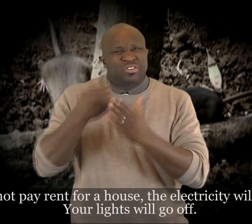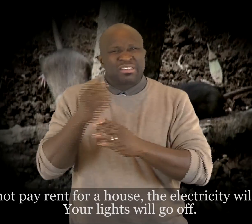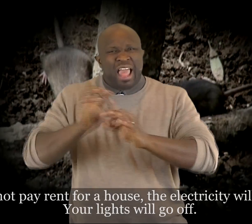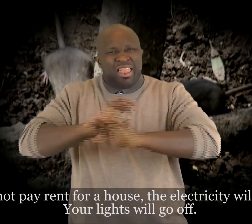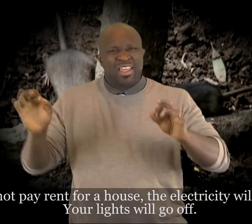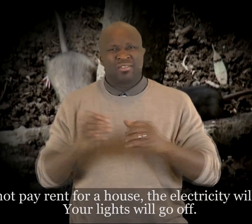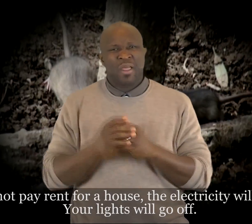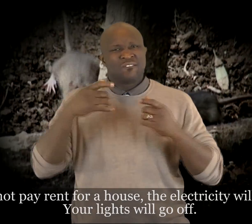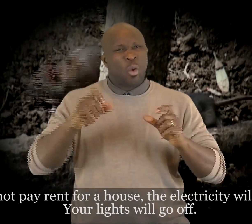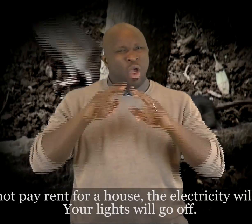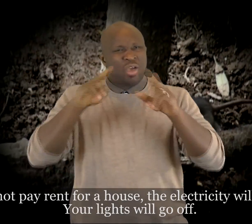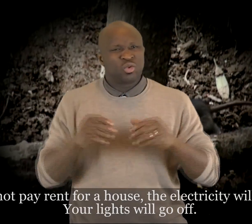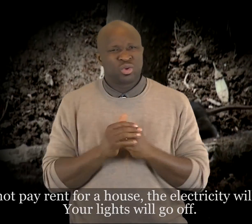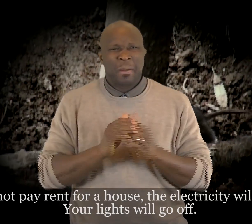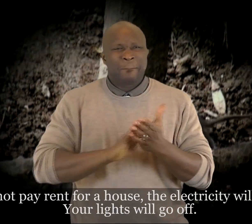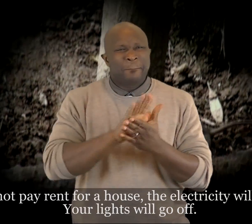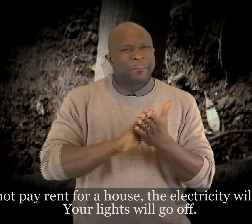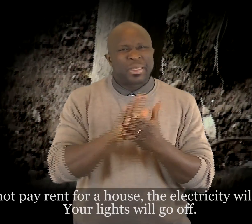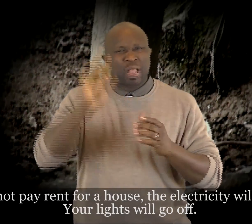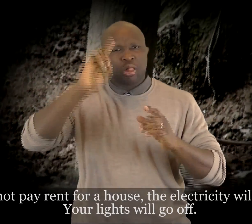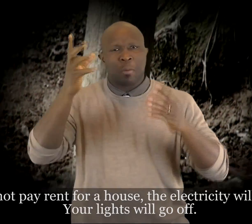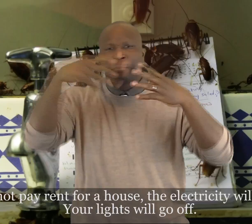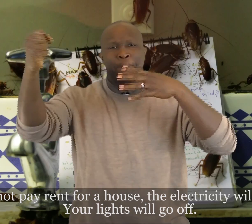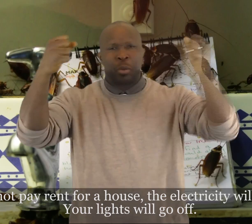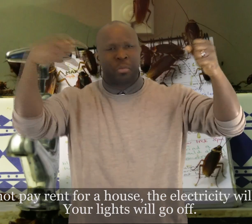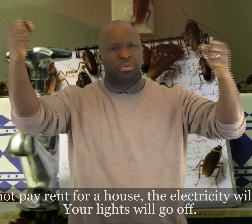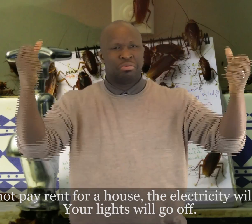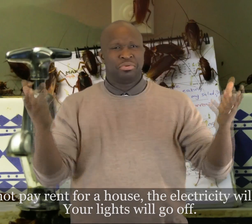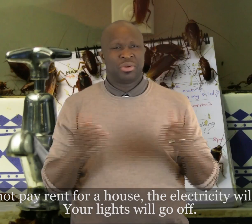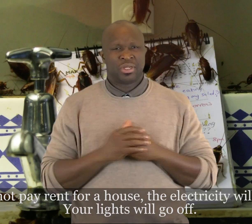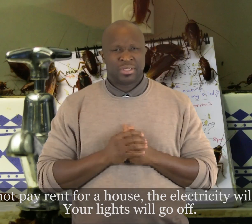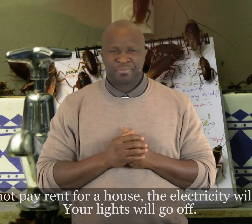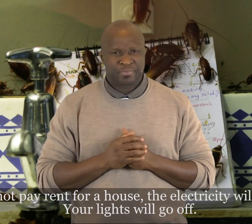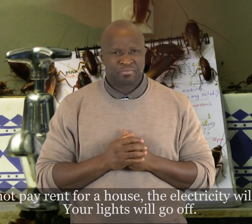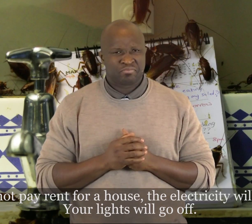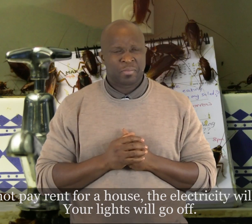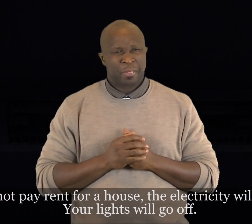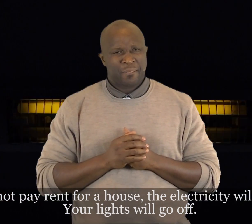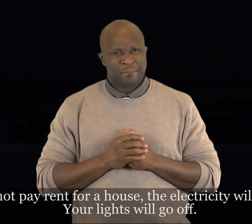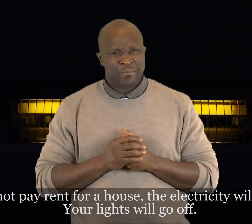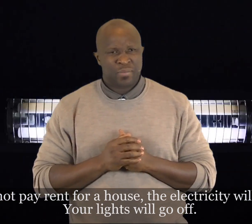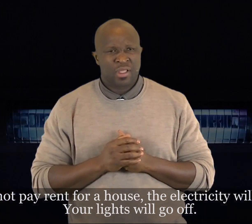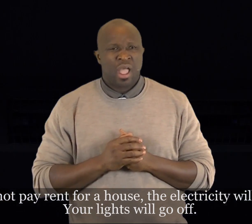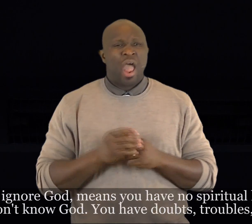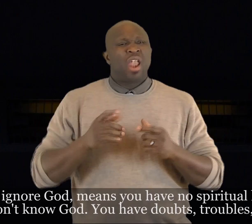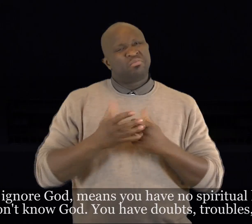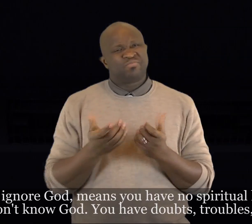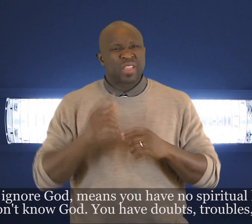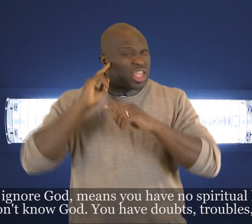of unbelief and cynicism running about inside you. And then eventually the lights will go out.